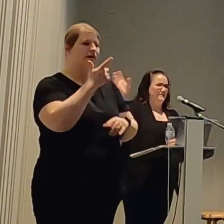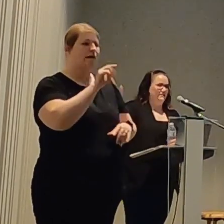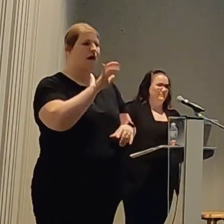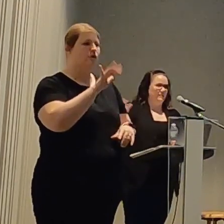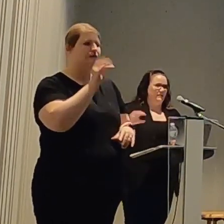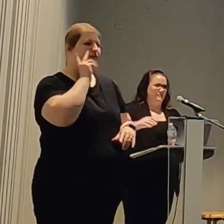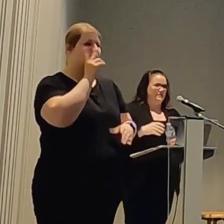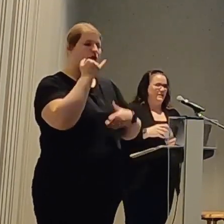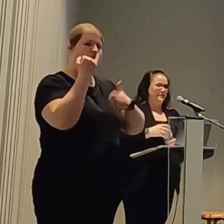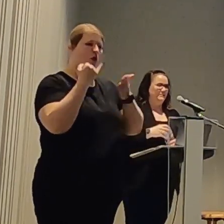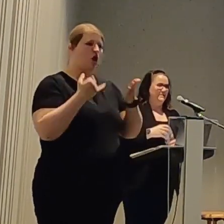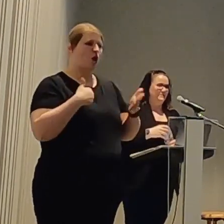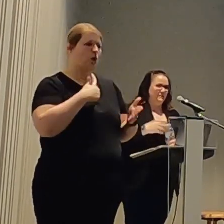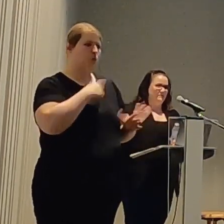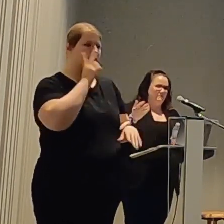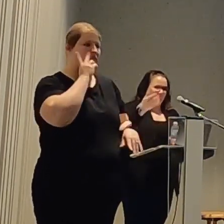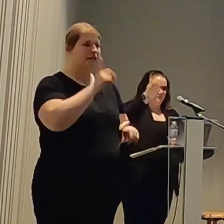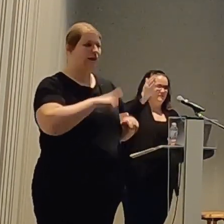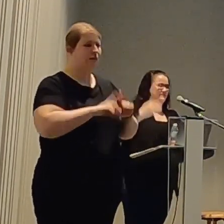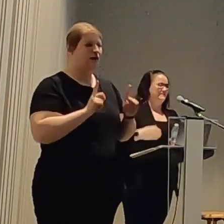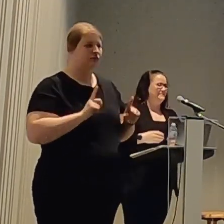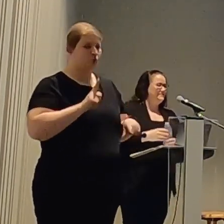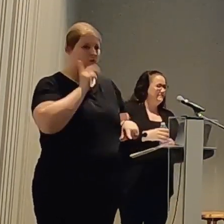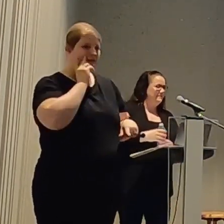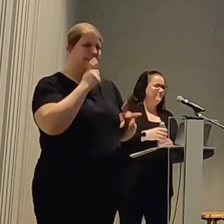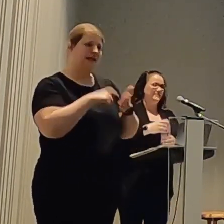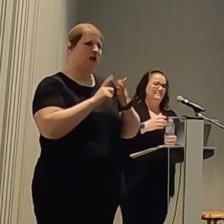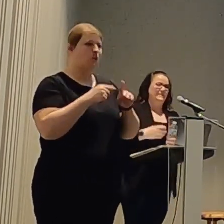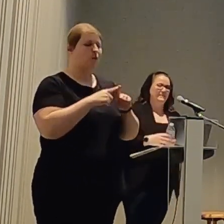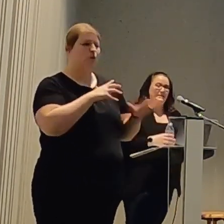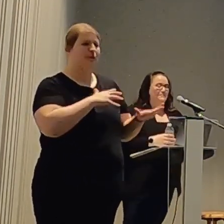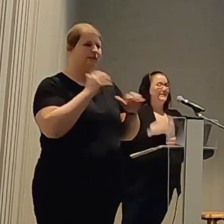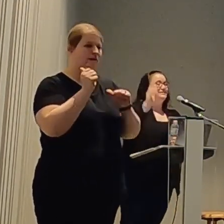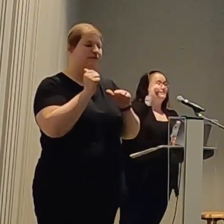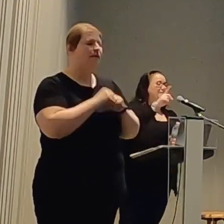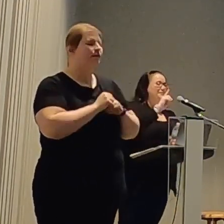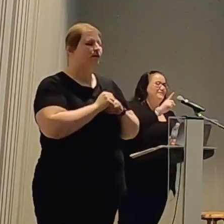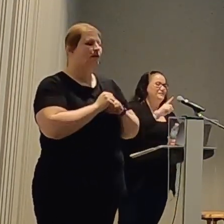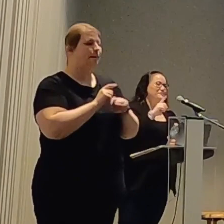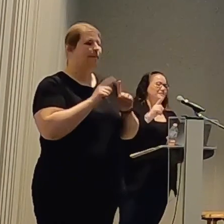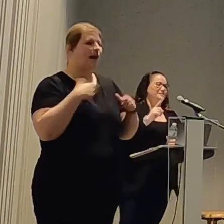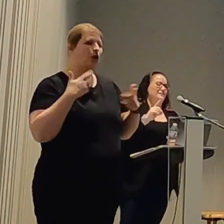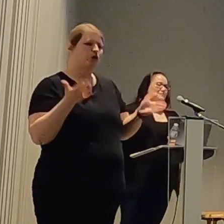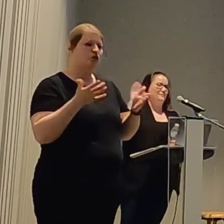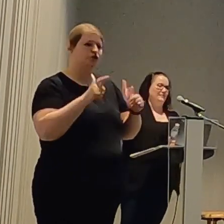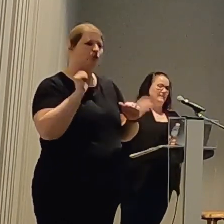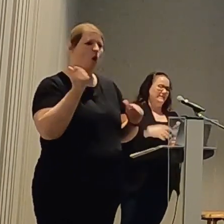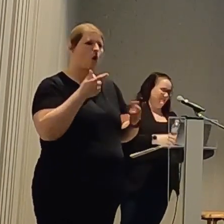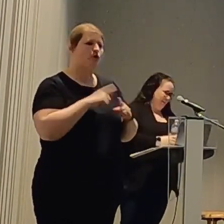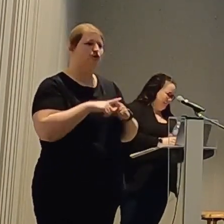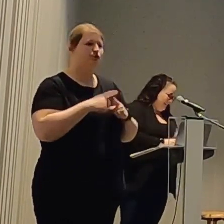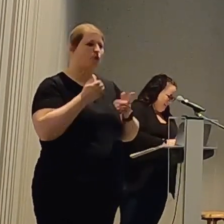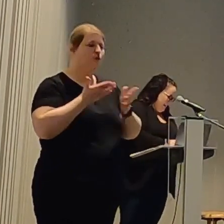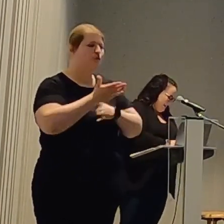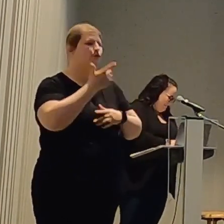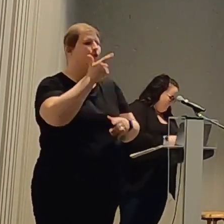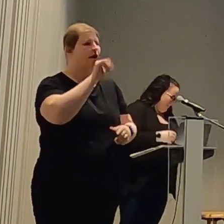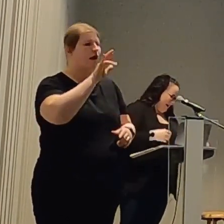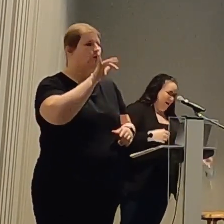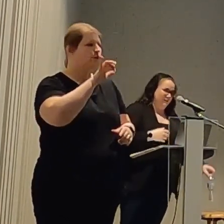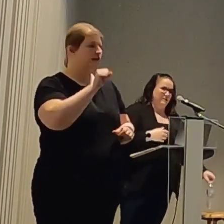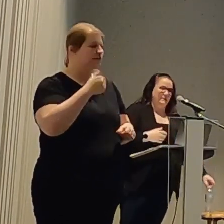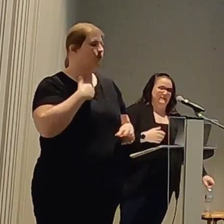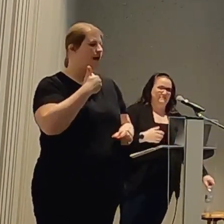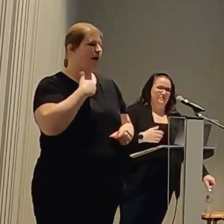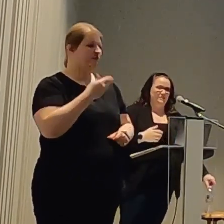and see the artwork that we're talking about, but you'll see it when you leave. But I do encourage you all to go through the galleries.